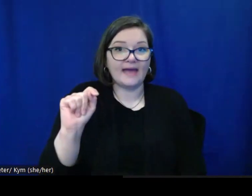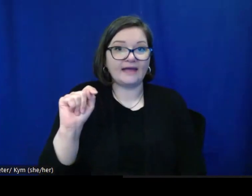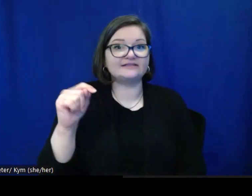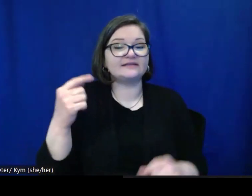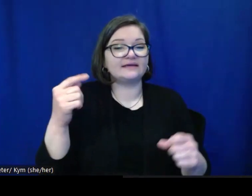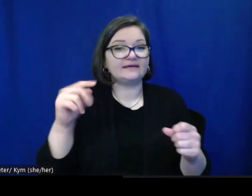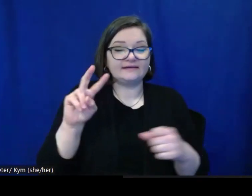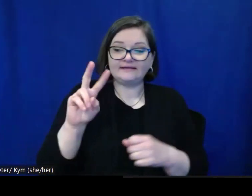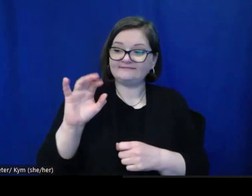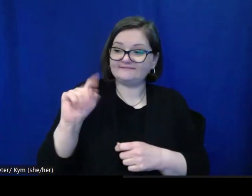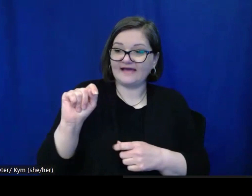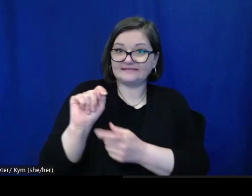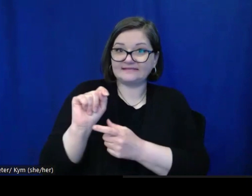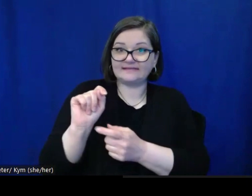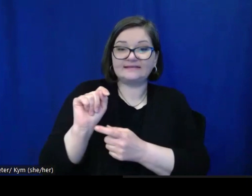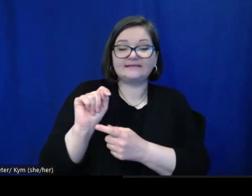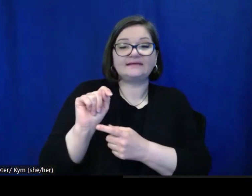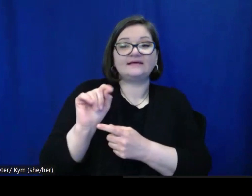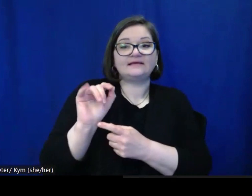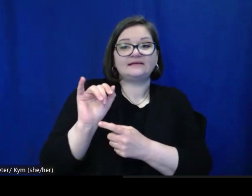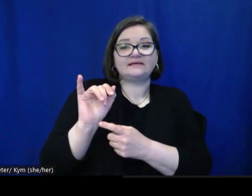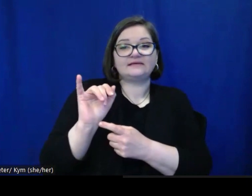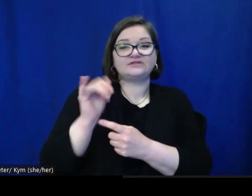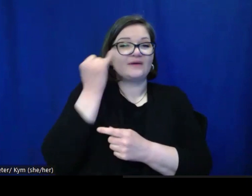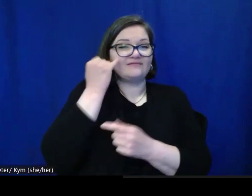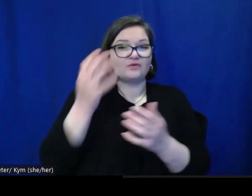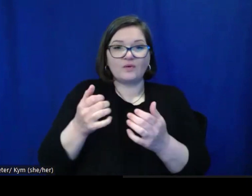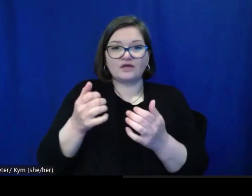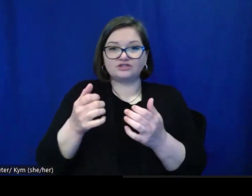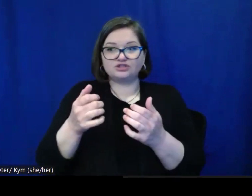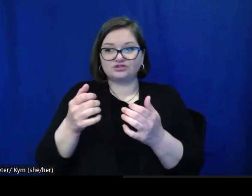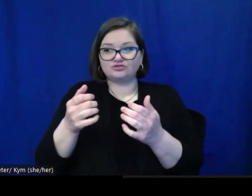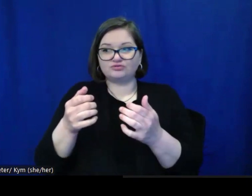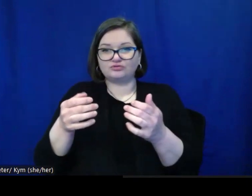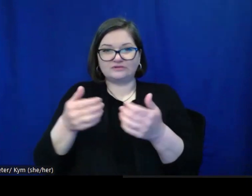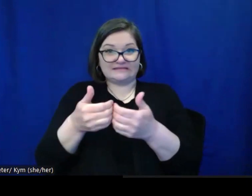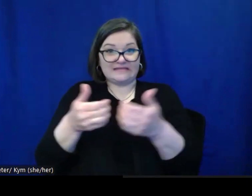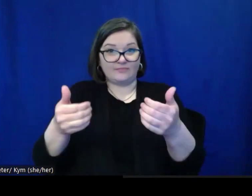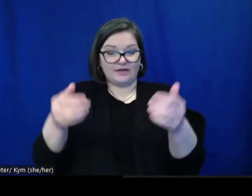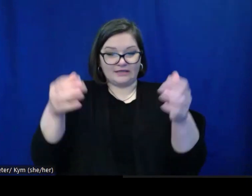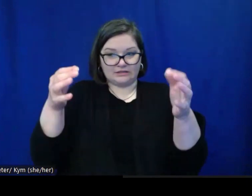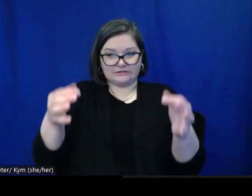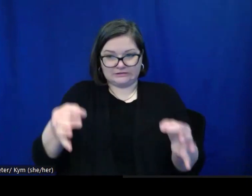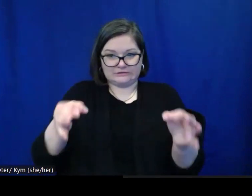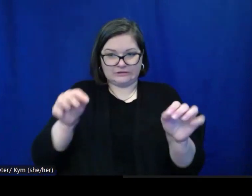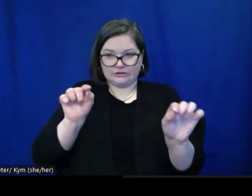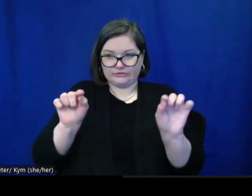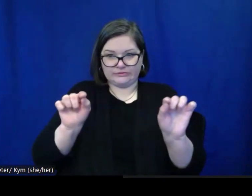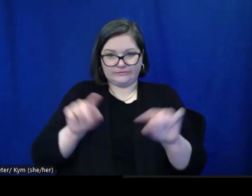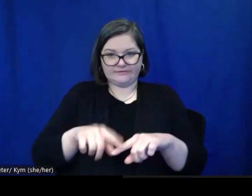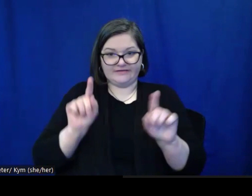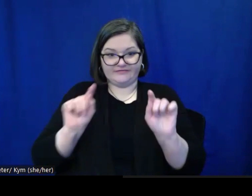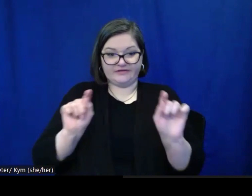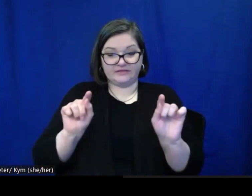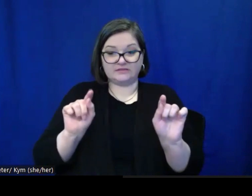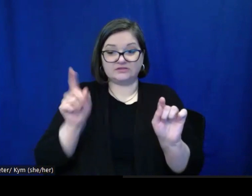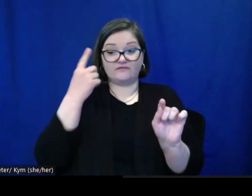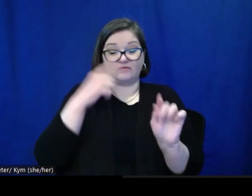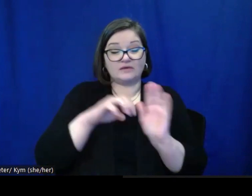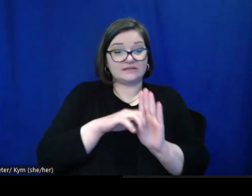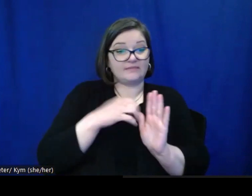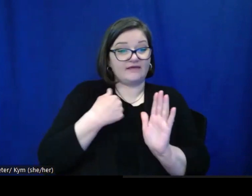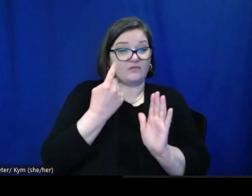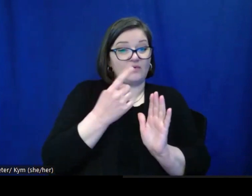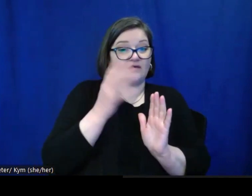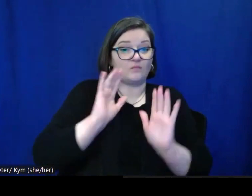small, like if we're gonna delineate from the two, okay? But I'll give an example. I have a wonderful veteran I work with.